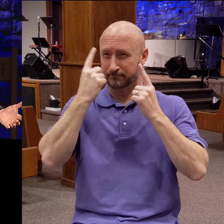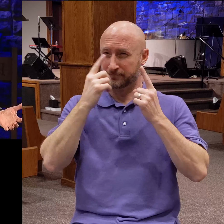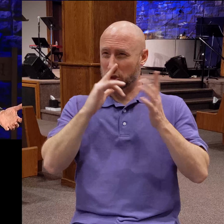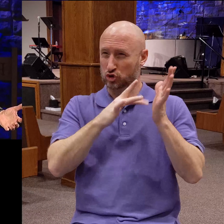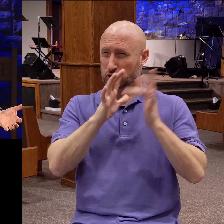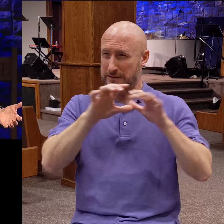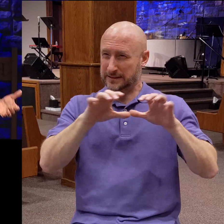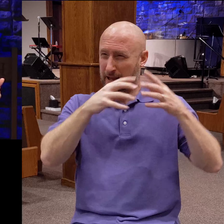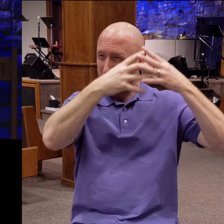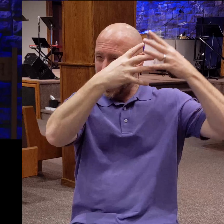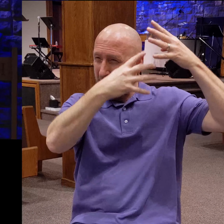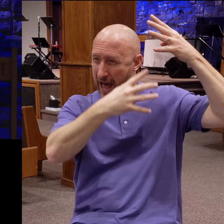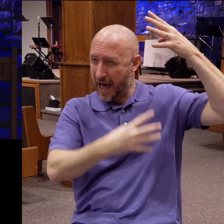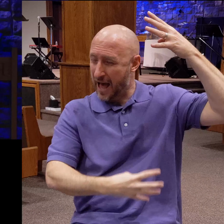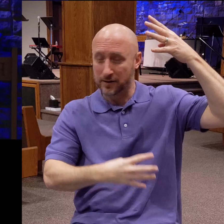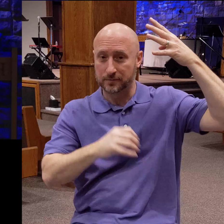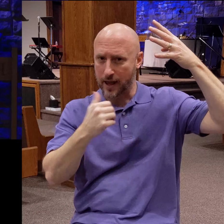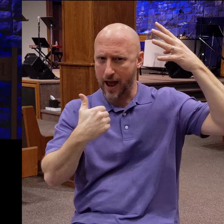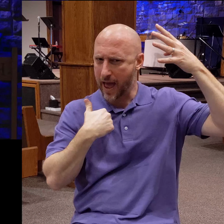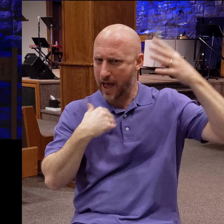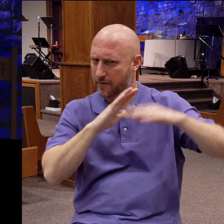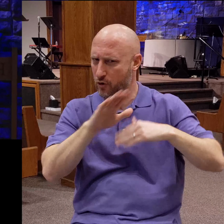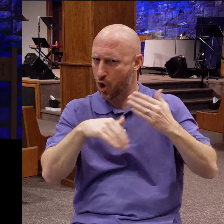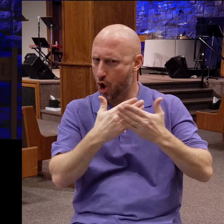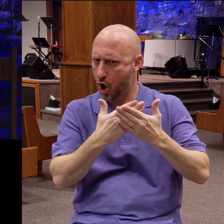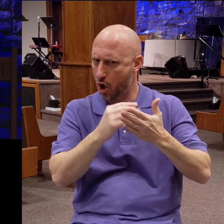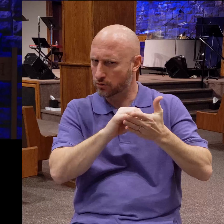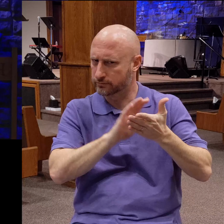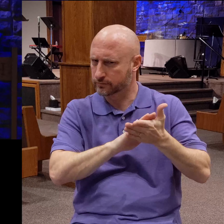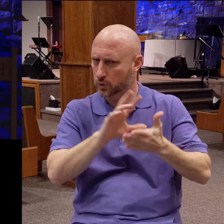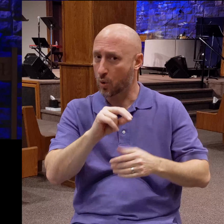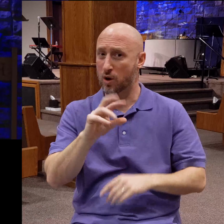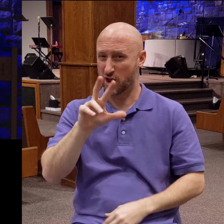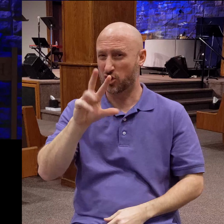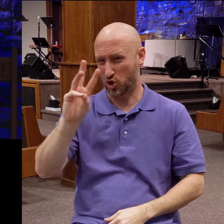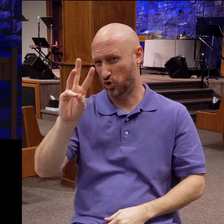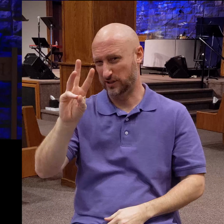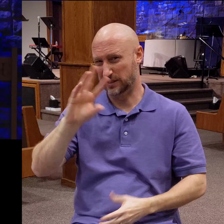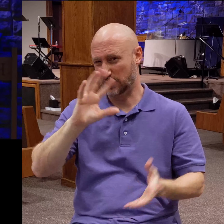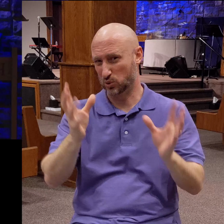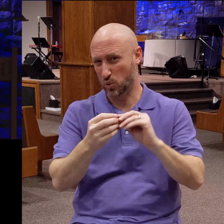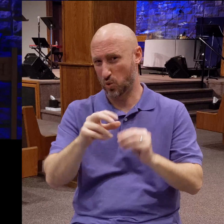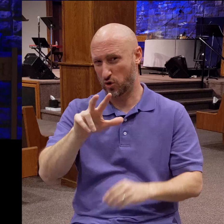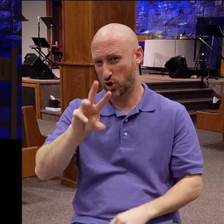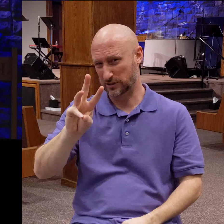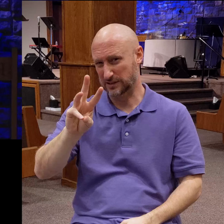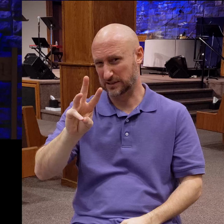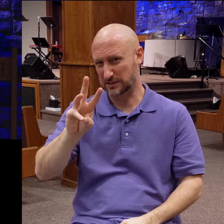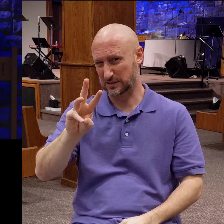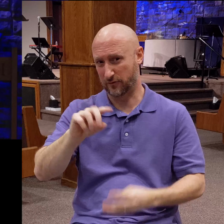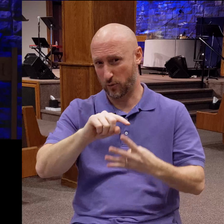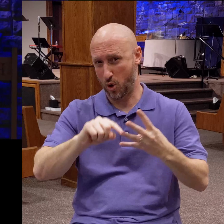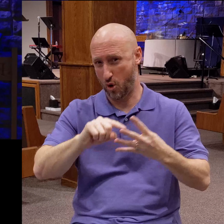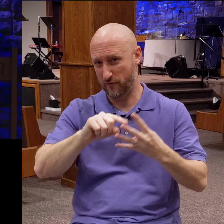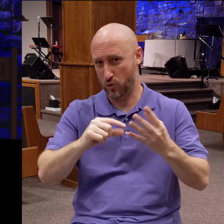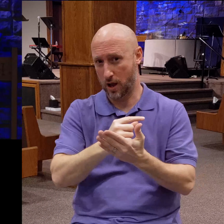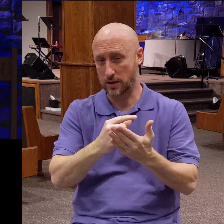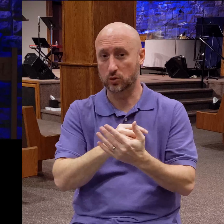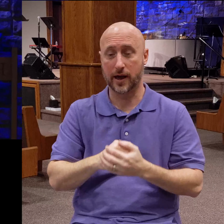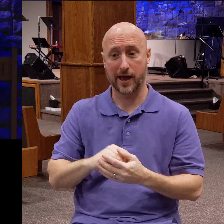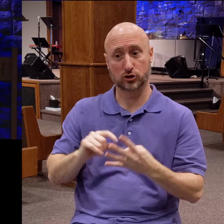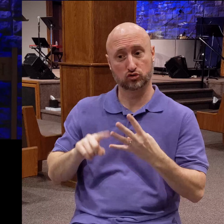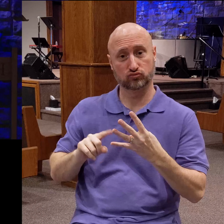things that Christ did. We don't have them all. We have 36 miracles from all four Gospels, and we have 7 or 8 here